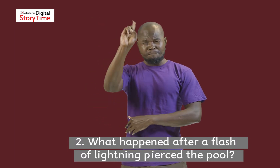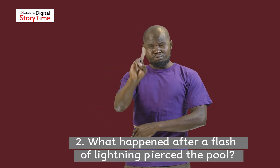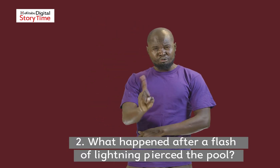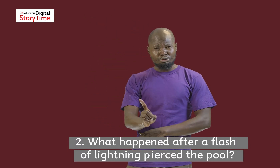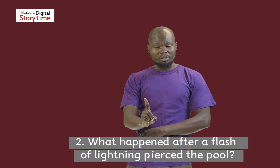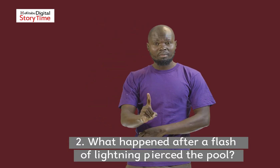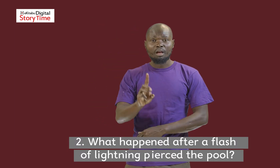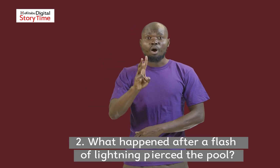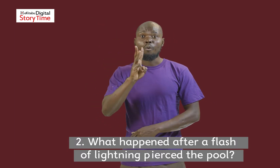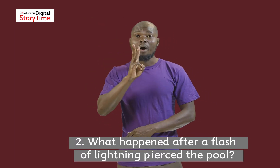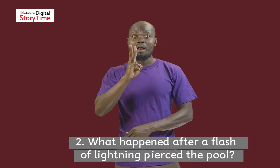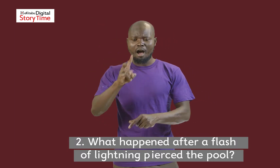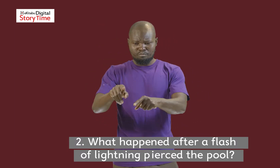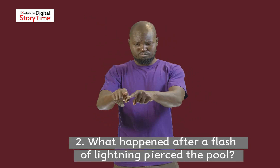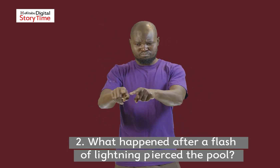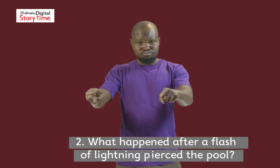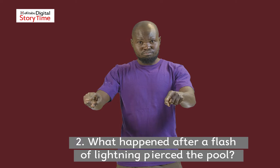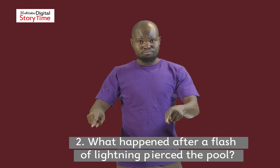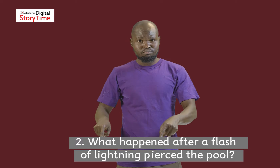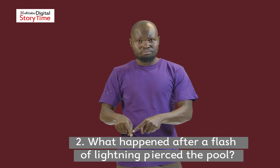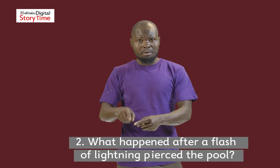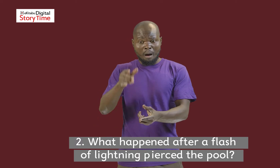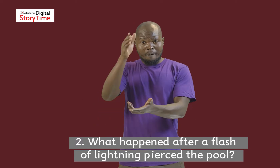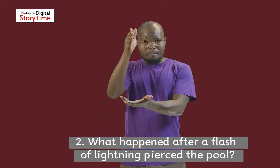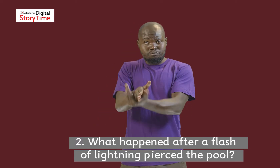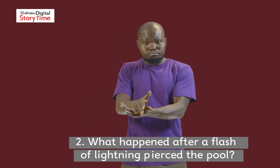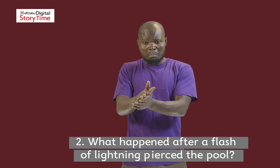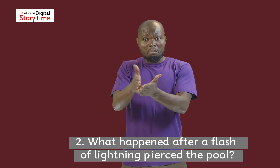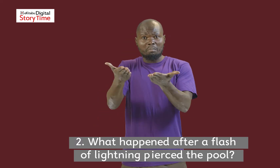What happened after a flash of lightning pierced the pool?